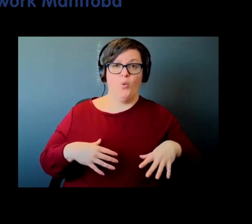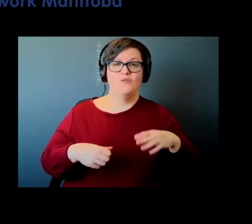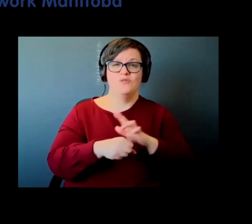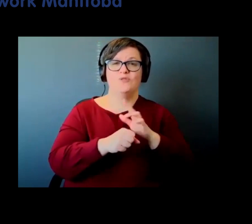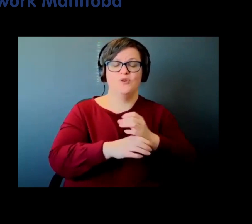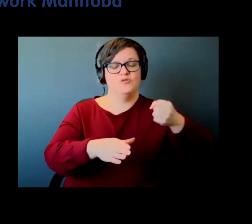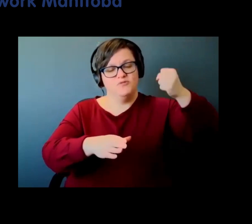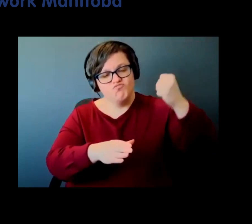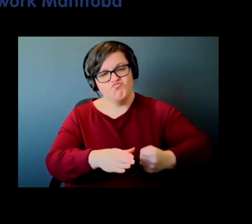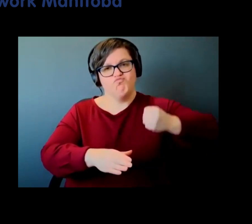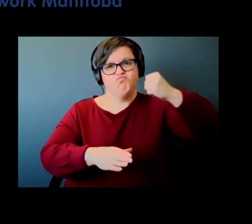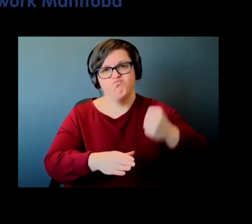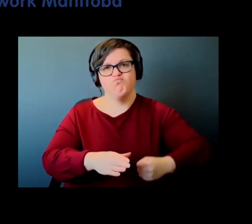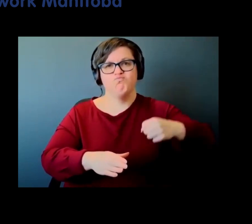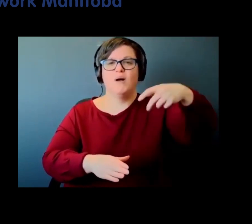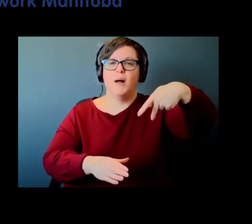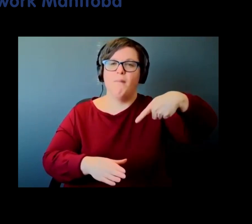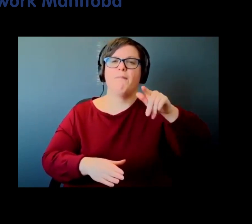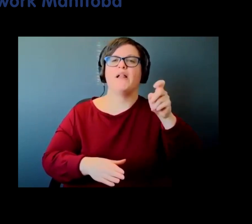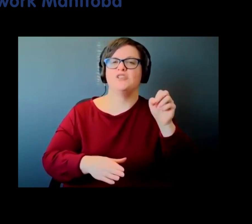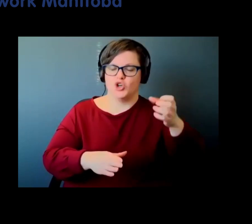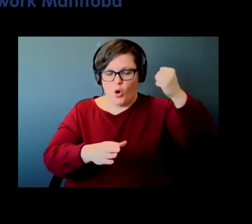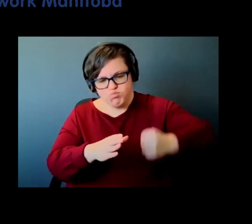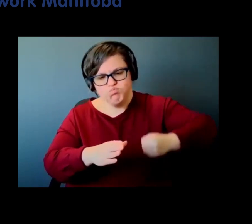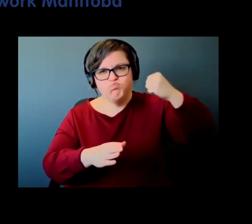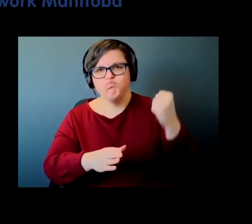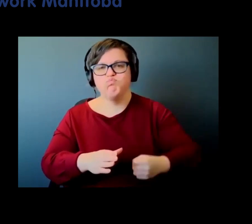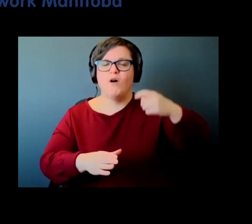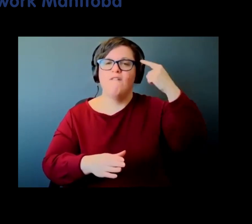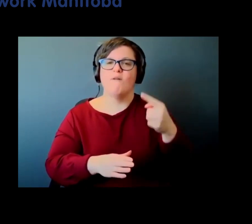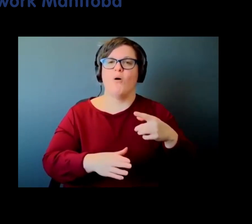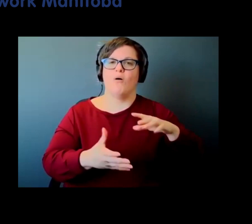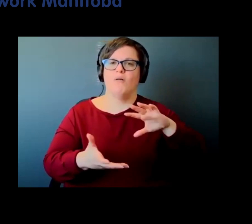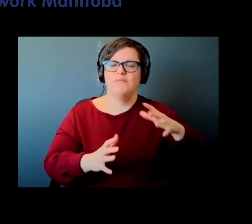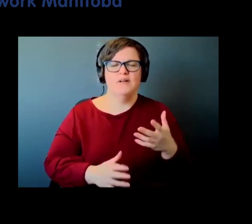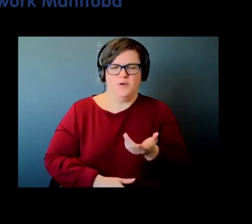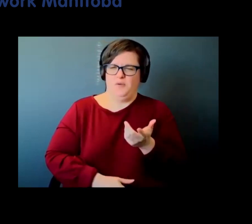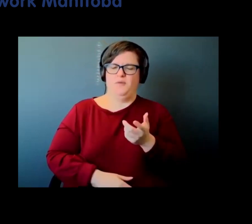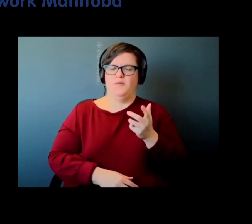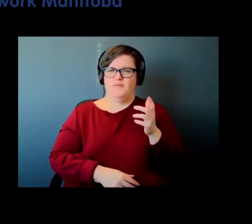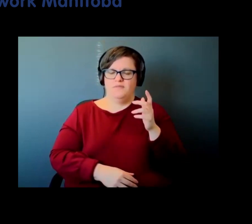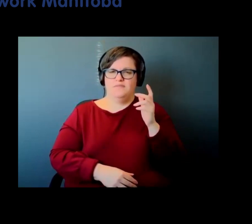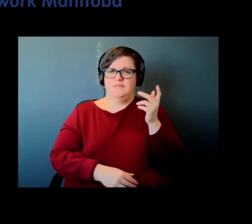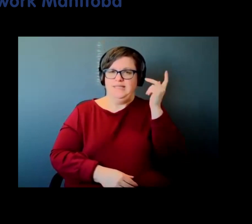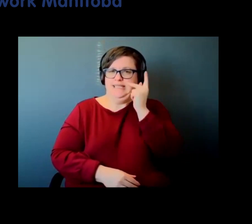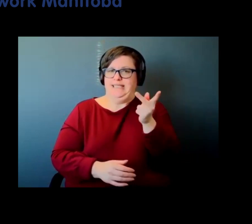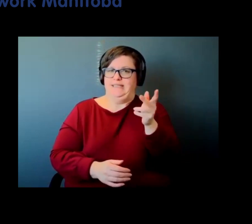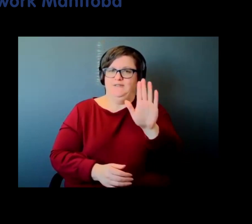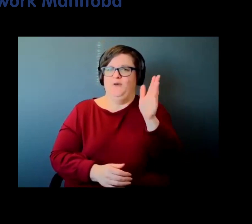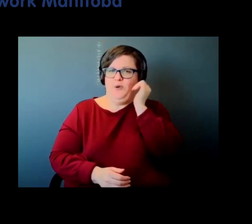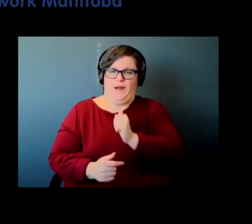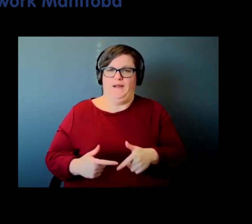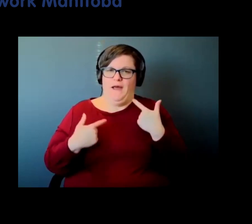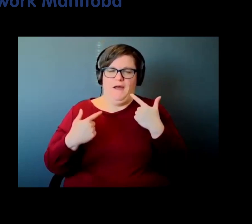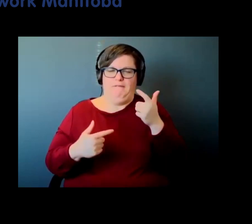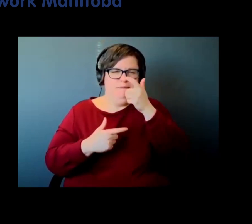It's just interesting to see sort of how many things and gadgets and things you can fit